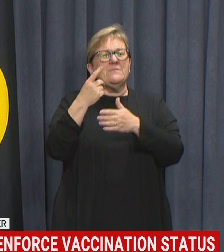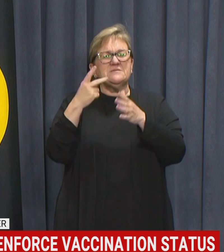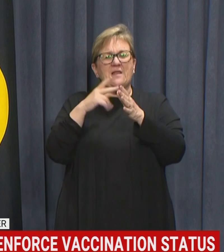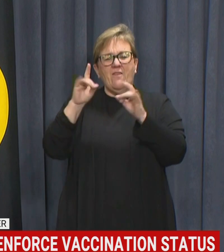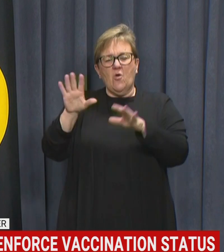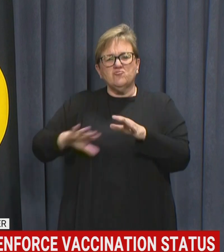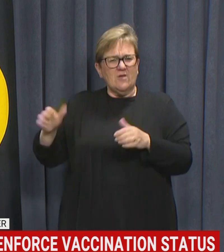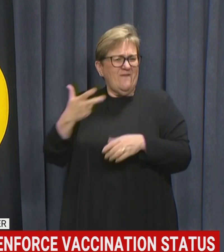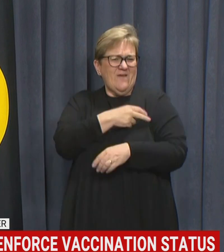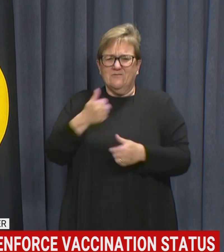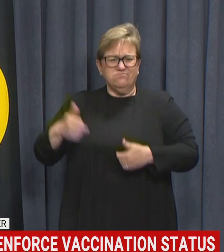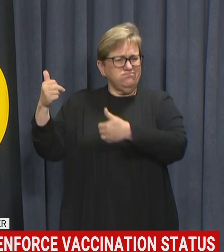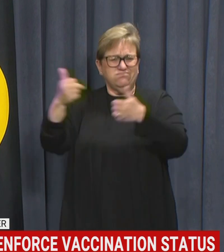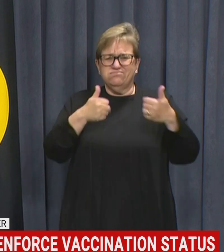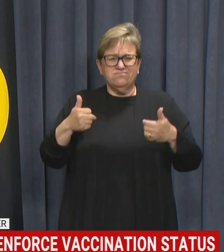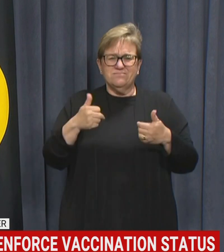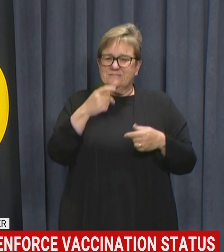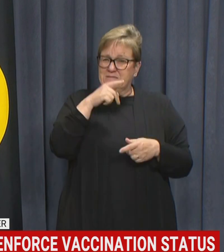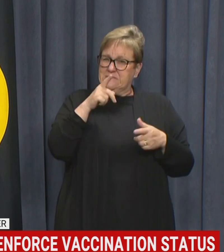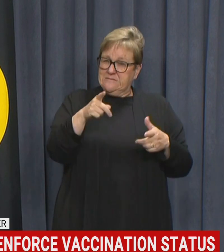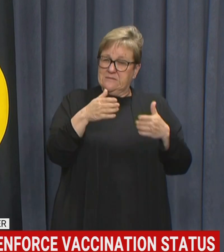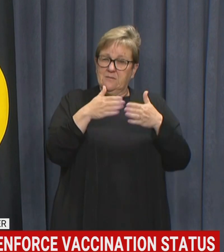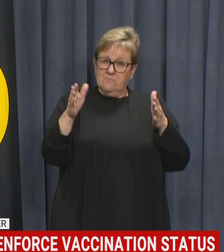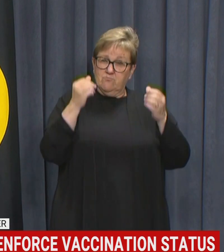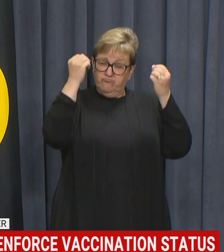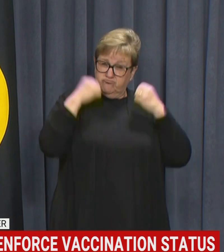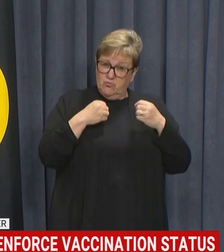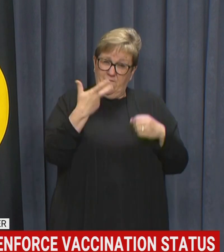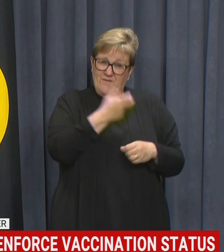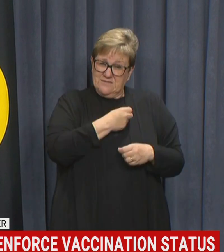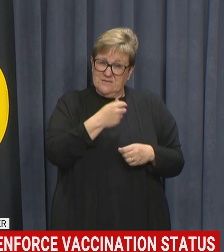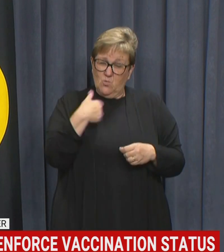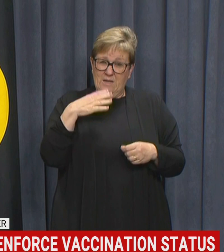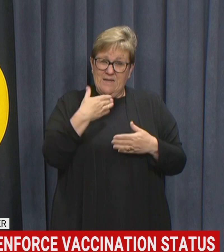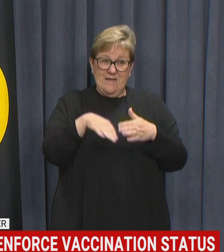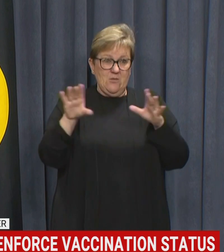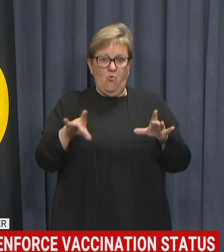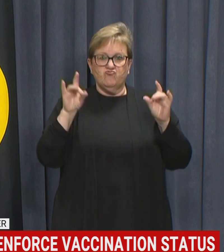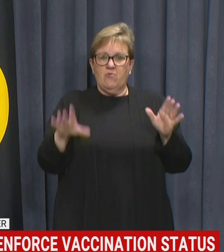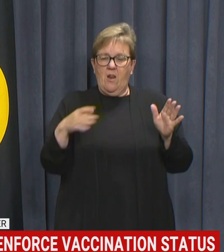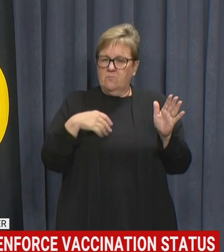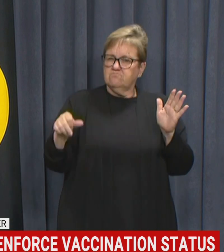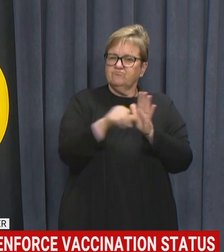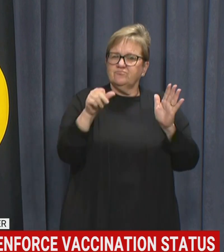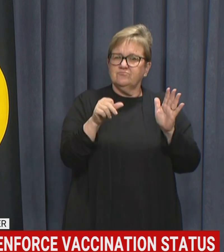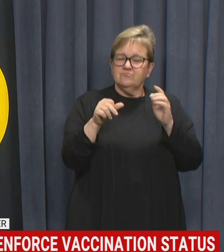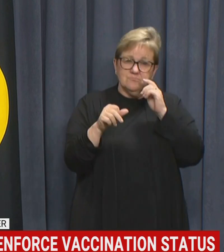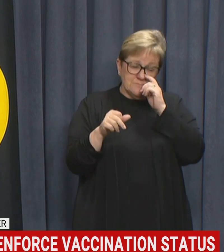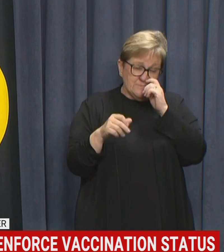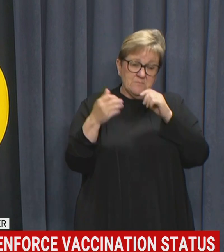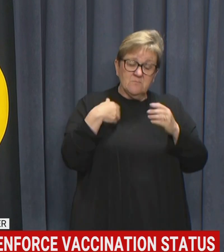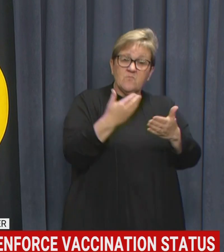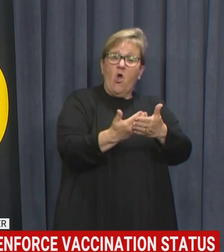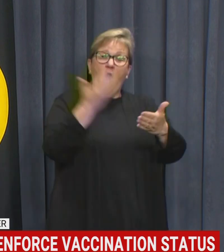jurisdictions. These will be the broadest proof of vaccination requirements in the nation, and they will not be